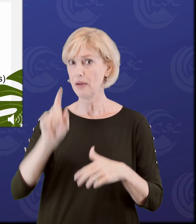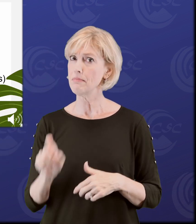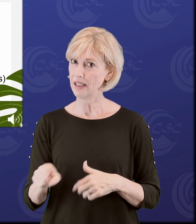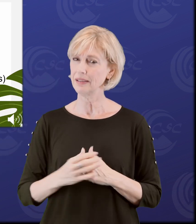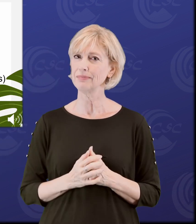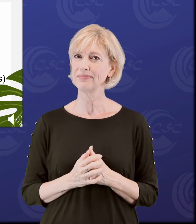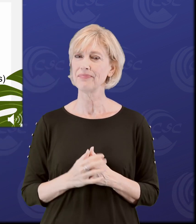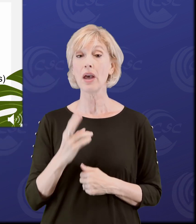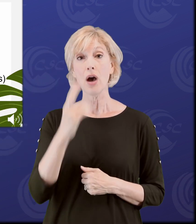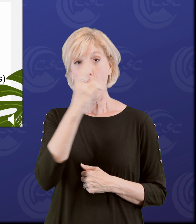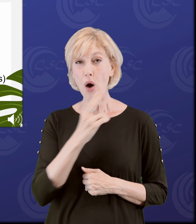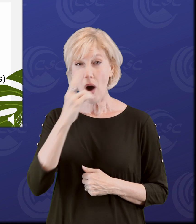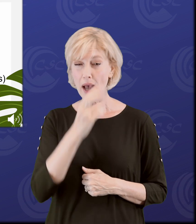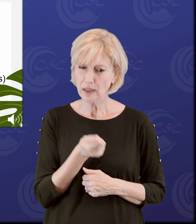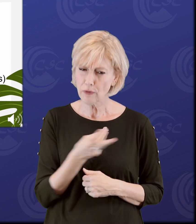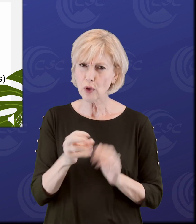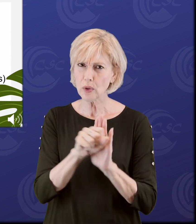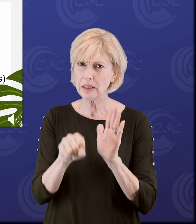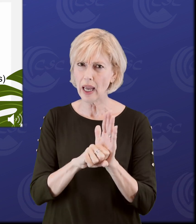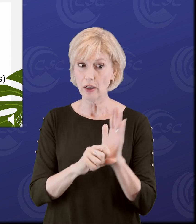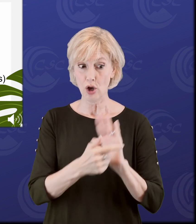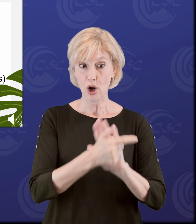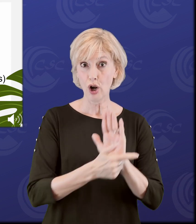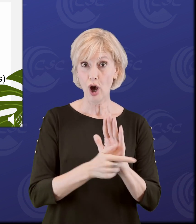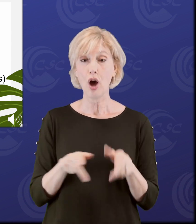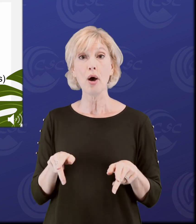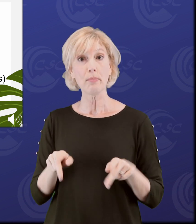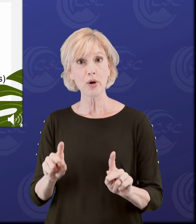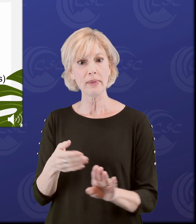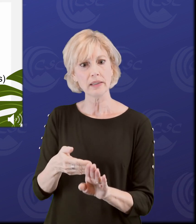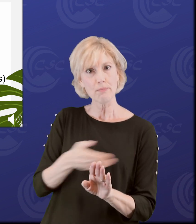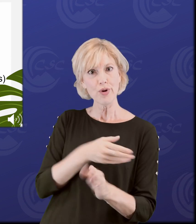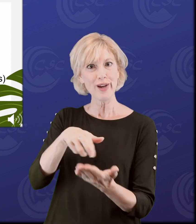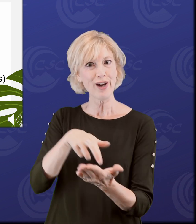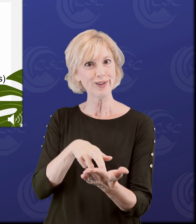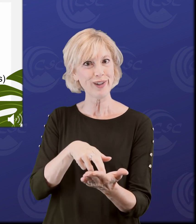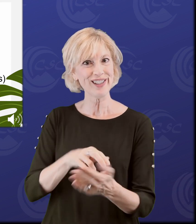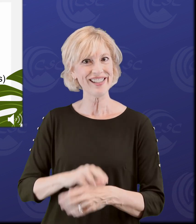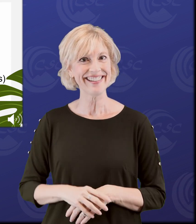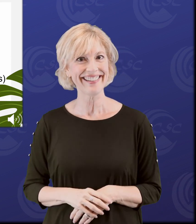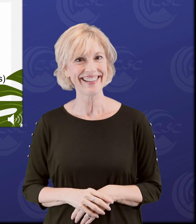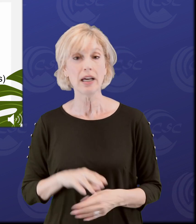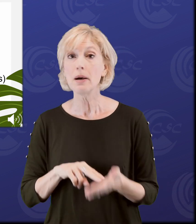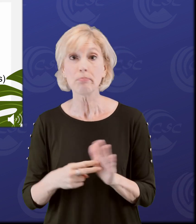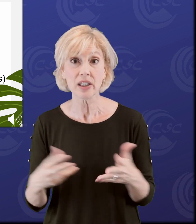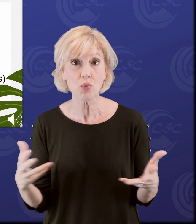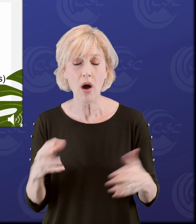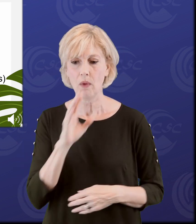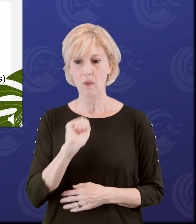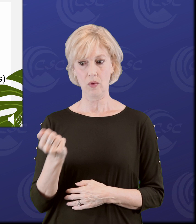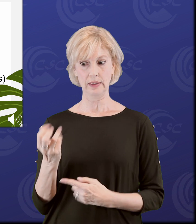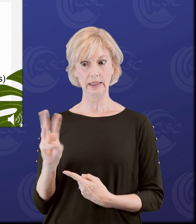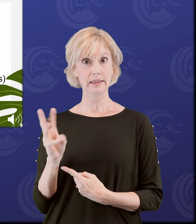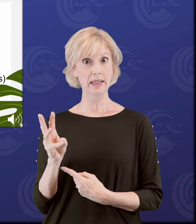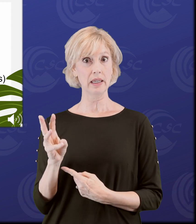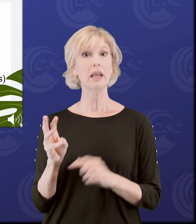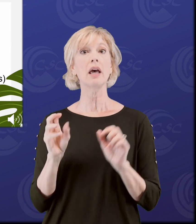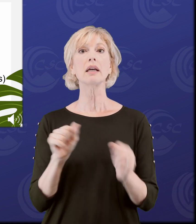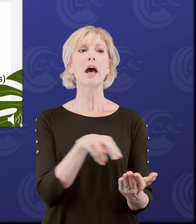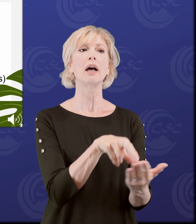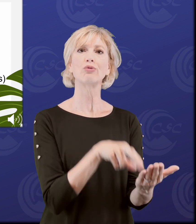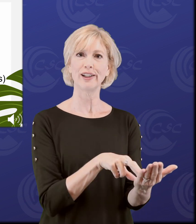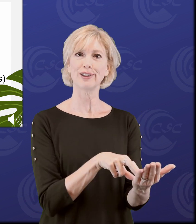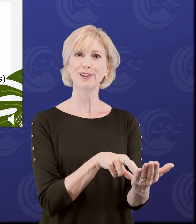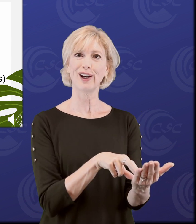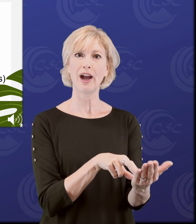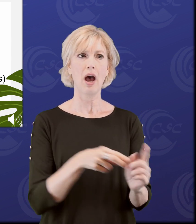one of only a few states whose election laws allow for pre-registration. This means that at 16 years old, you can register and will automatically